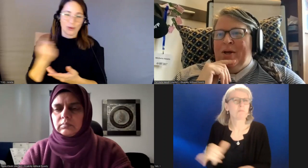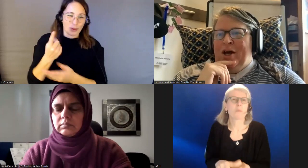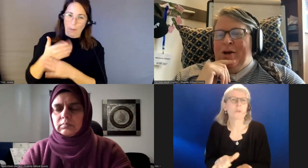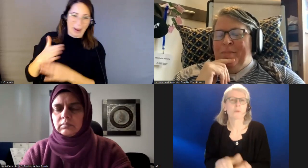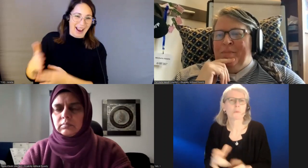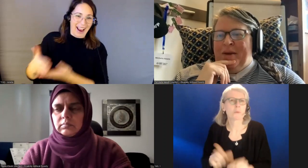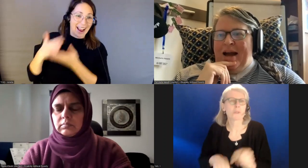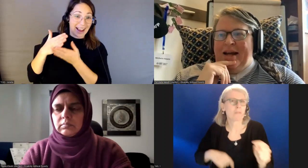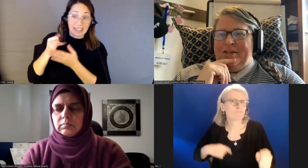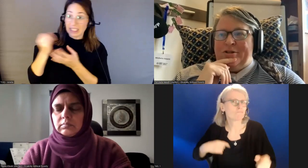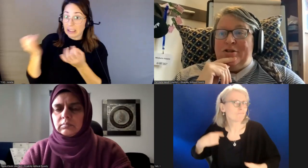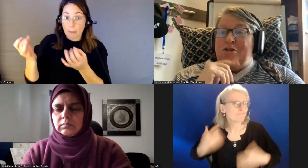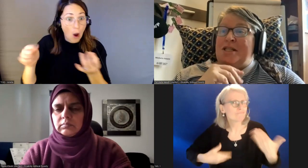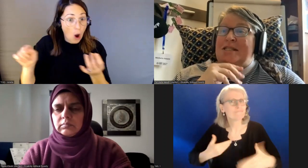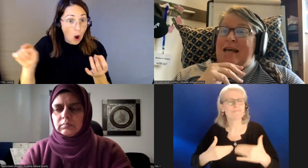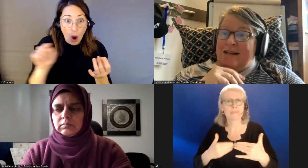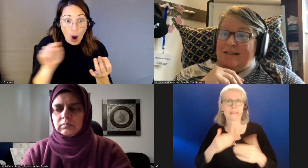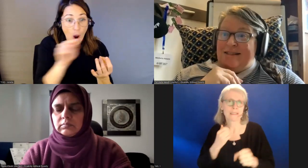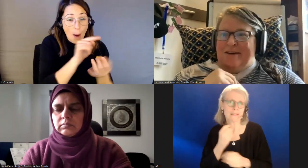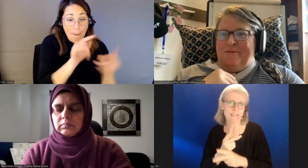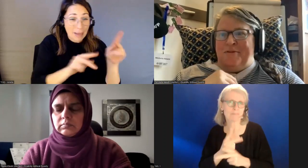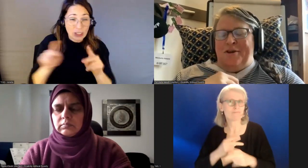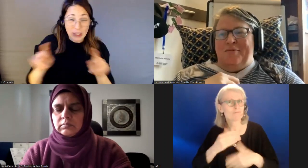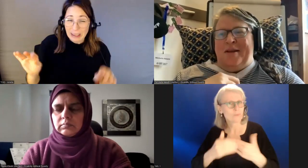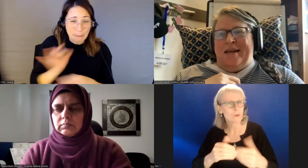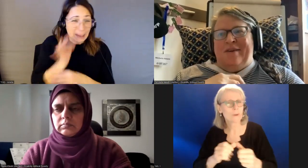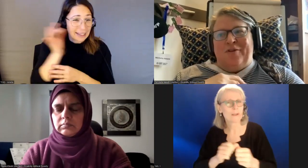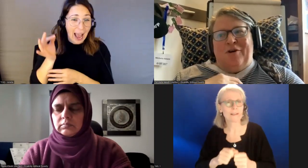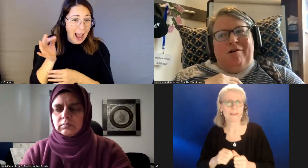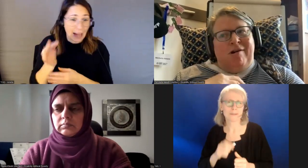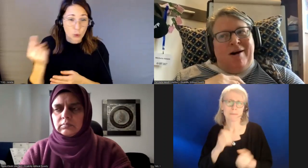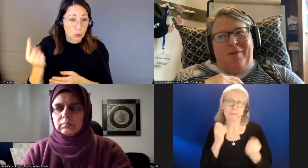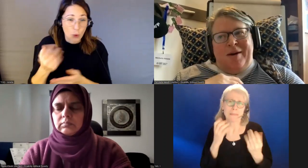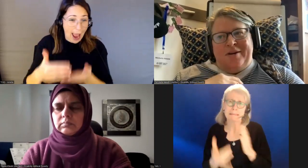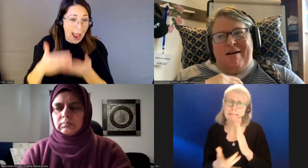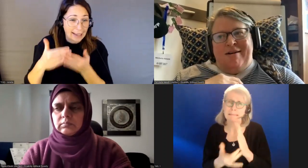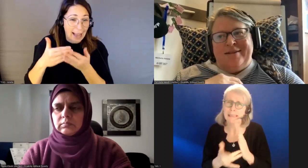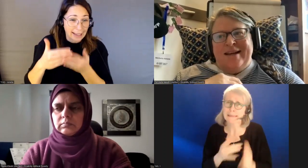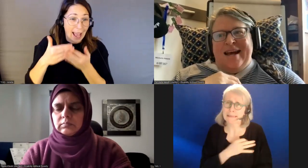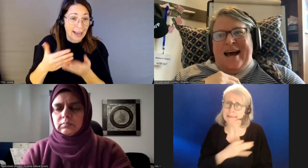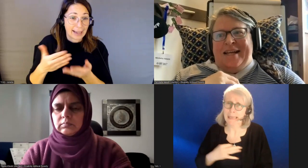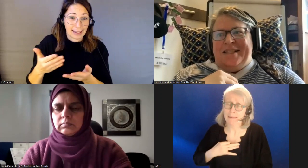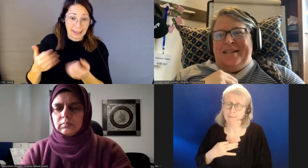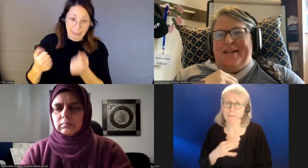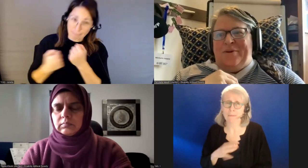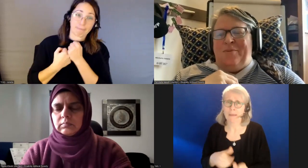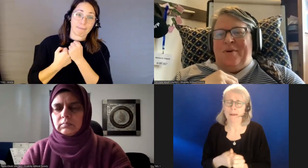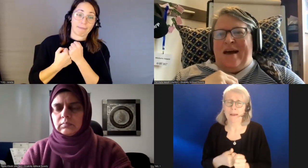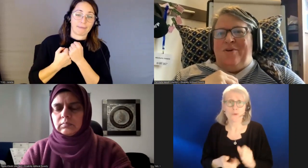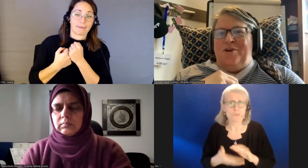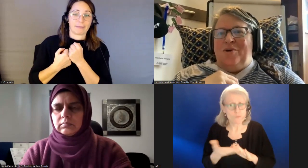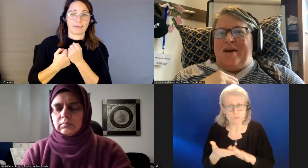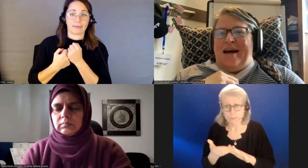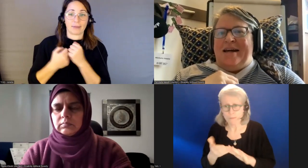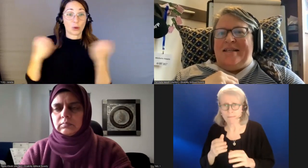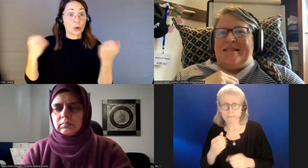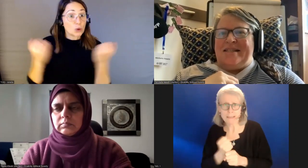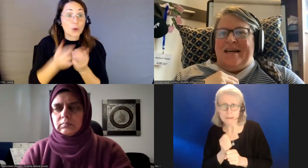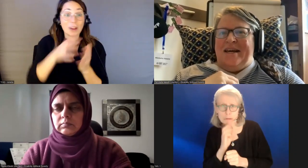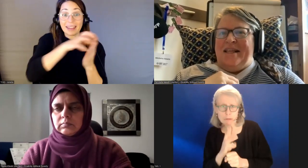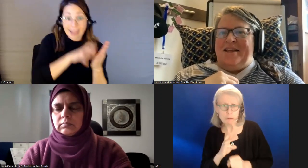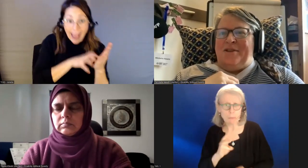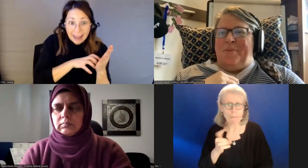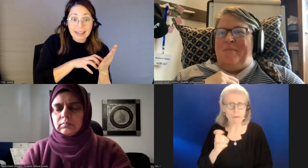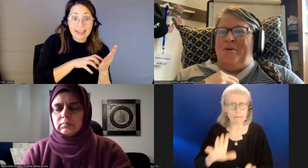people behind us, to the tech staff that have been here for all our webinars, and without you